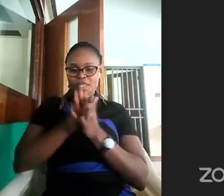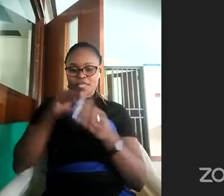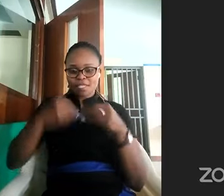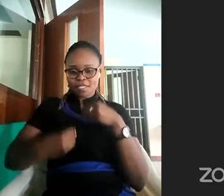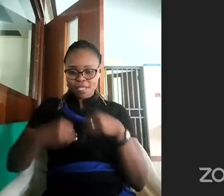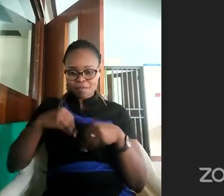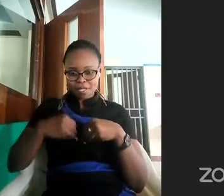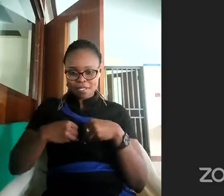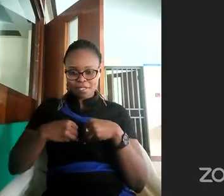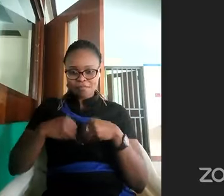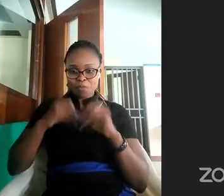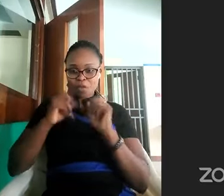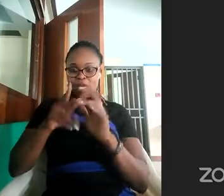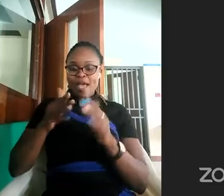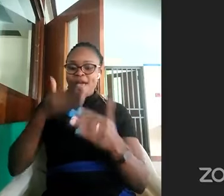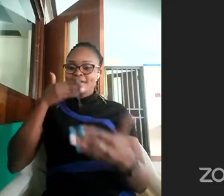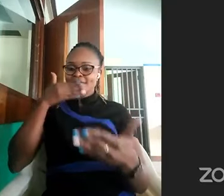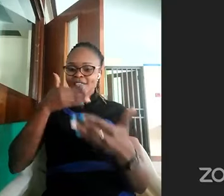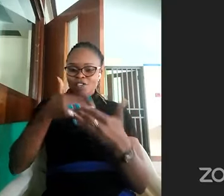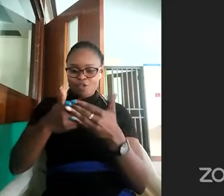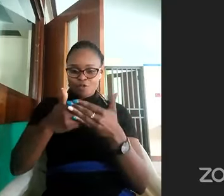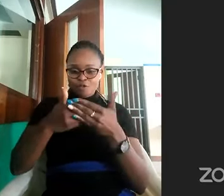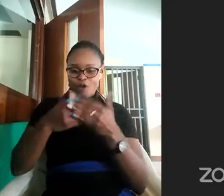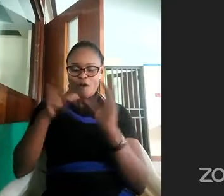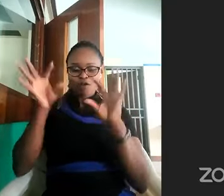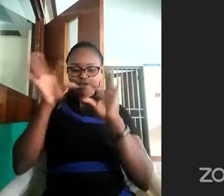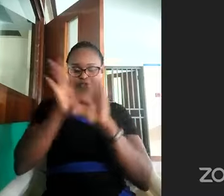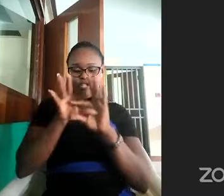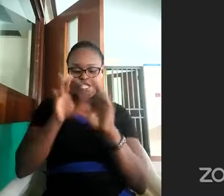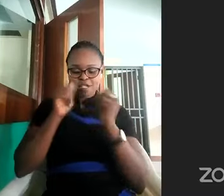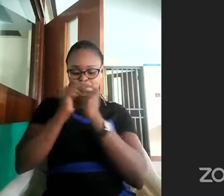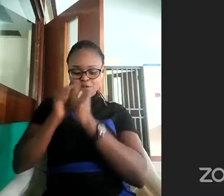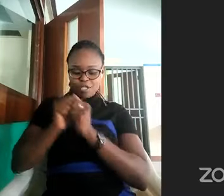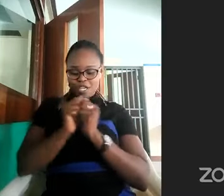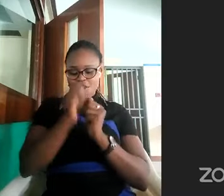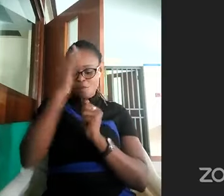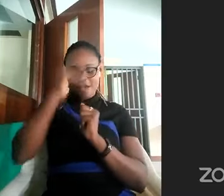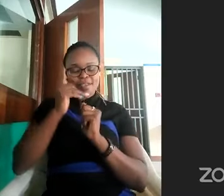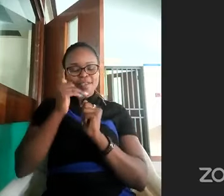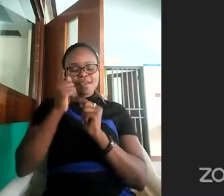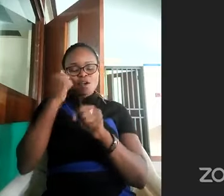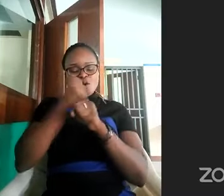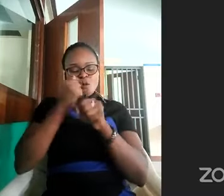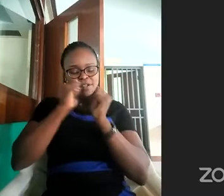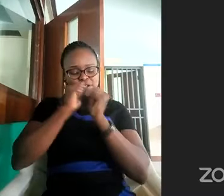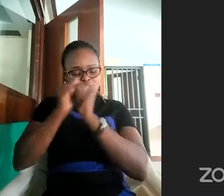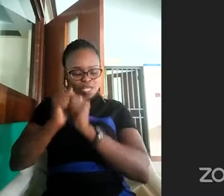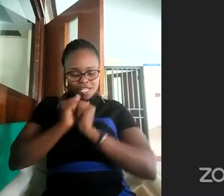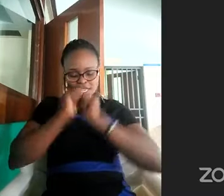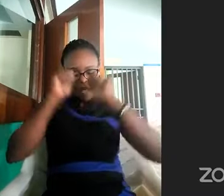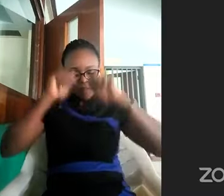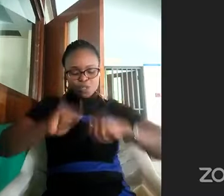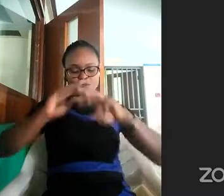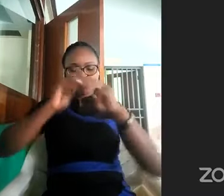today. Together we can work to make the world a fairer and more inclusive place for women, regardless of their